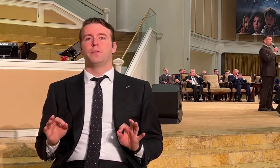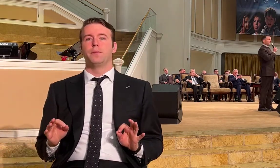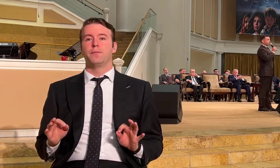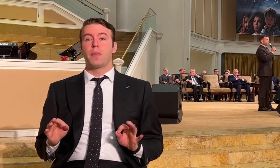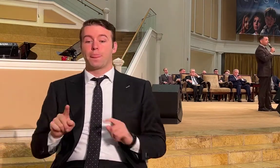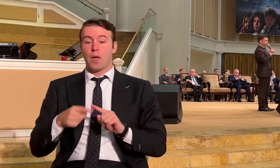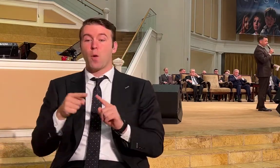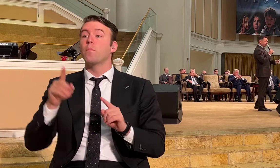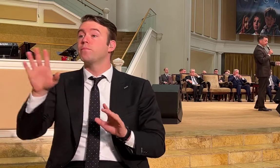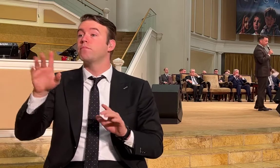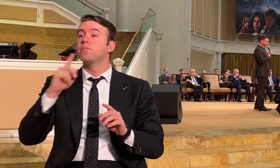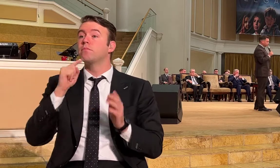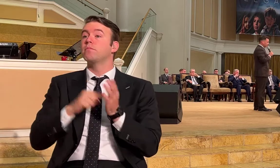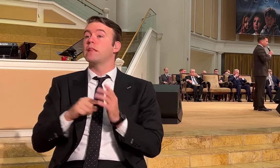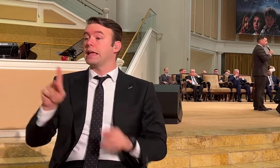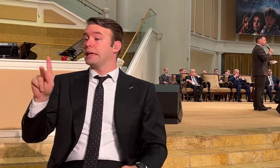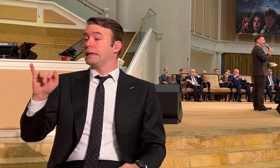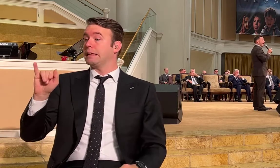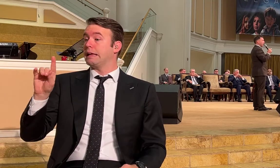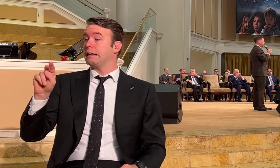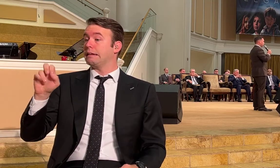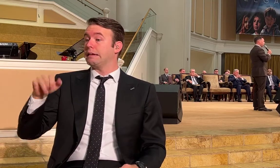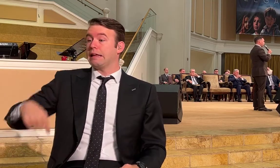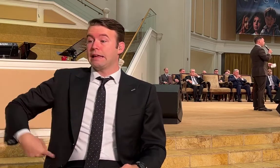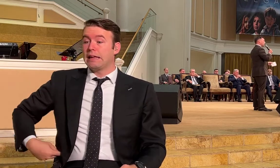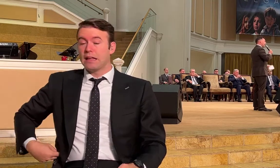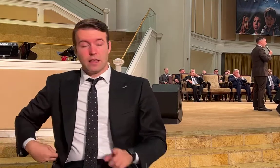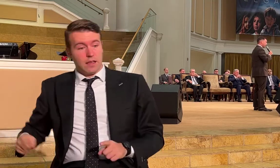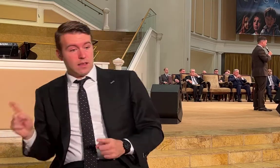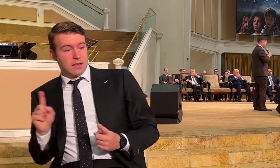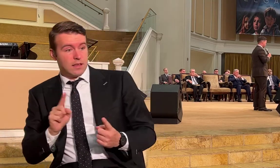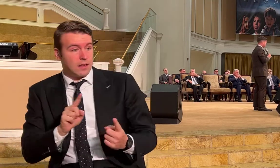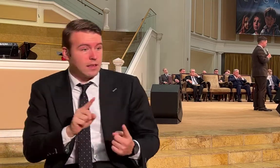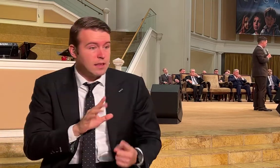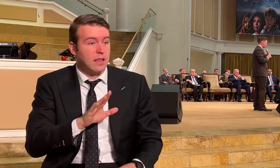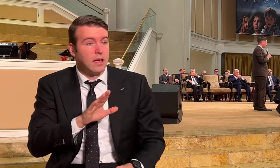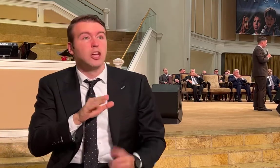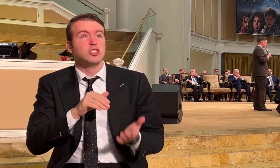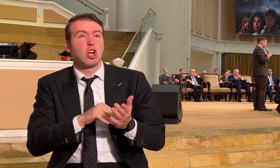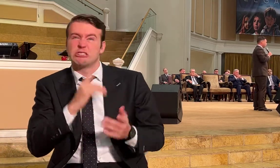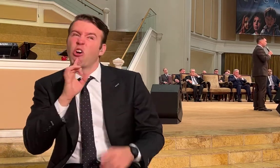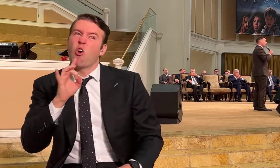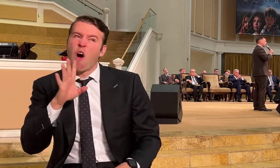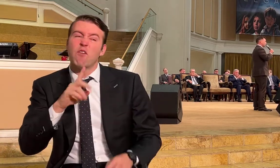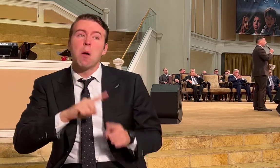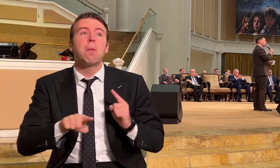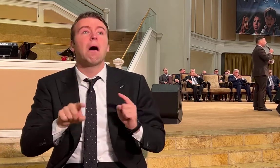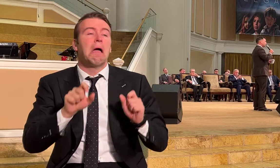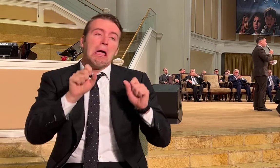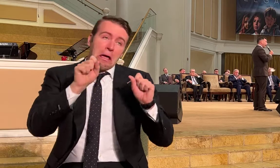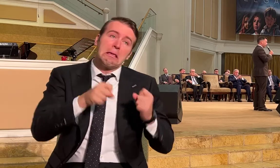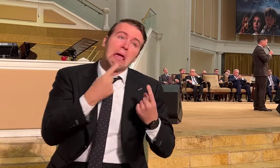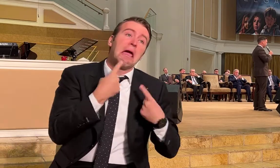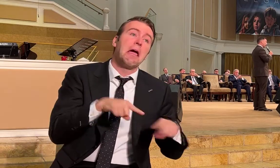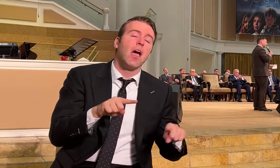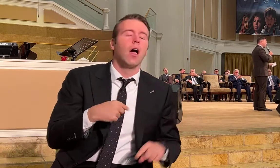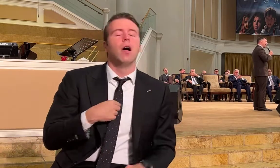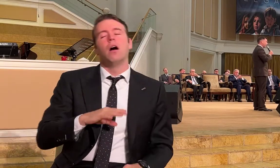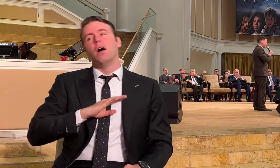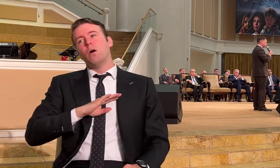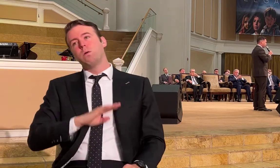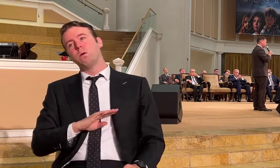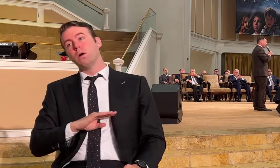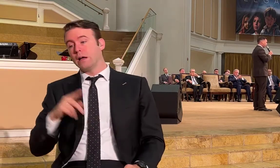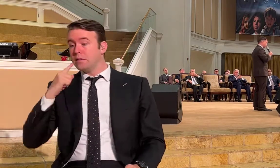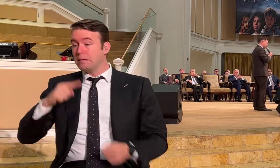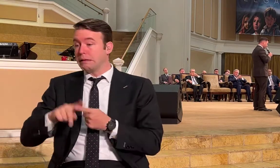When the doctor says it's a kidney, it's bad, but you can do dialysis. When the doctor says it's the pancreas, that's bad,